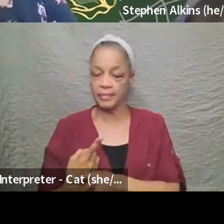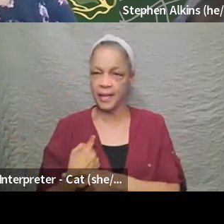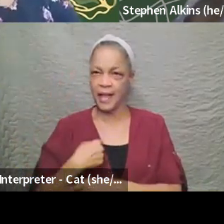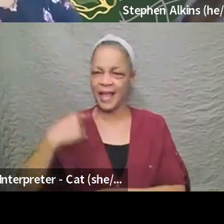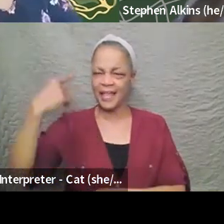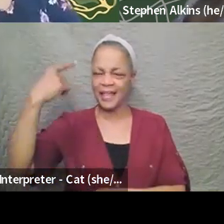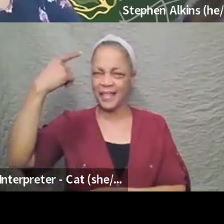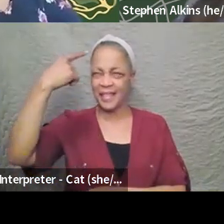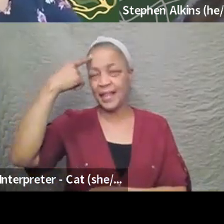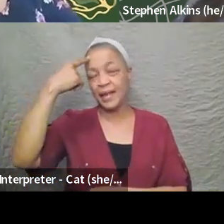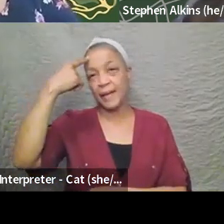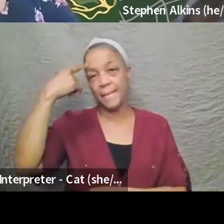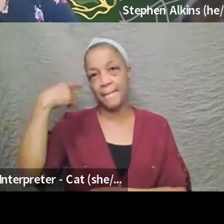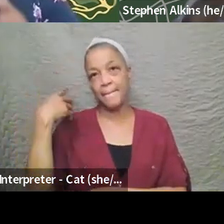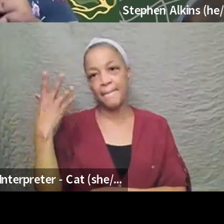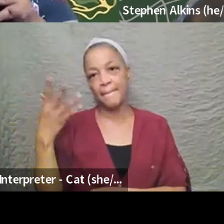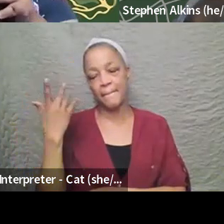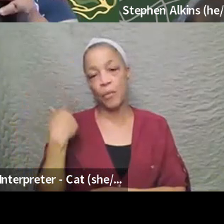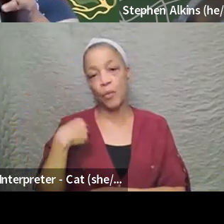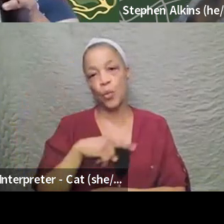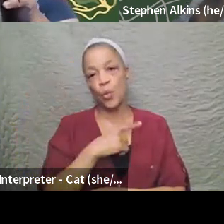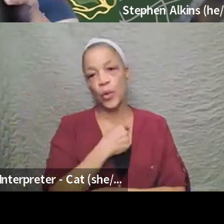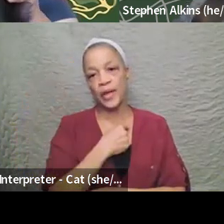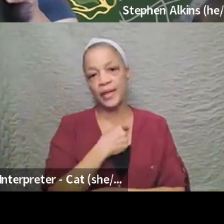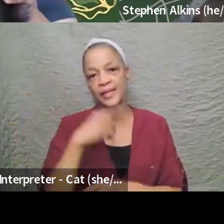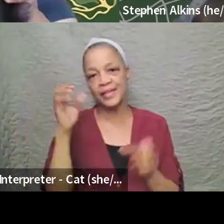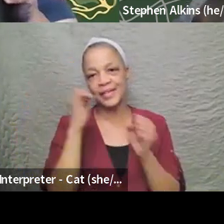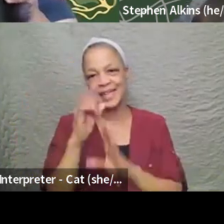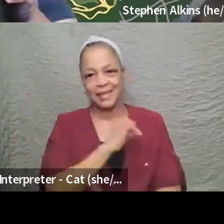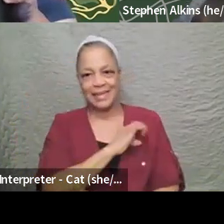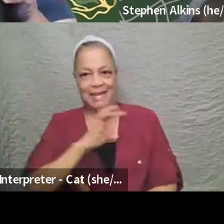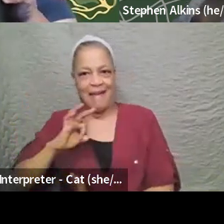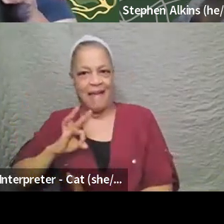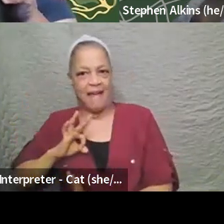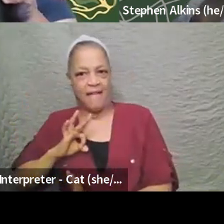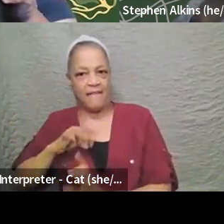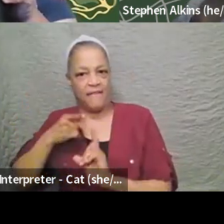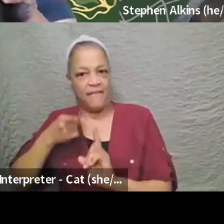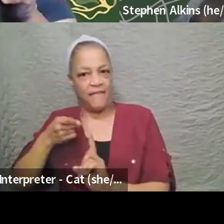that we see staff also as